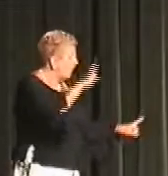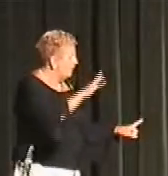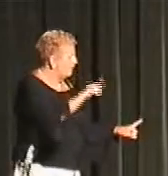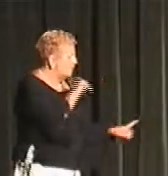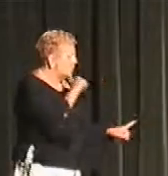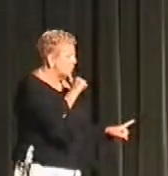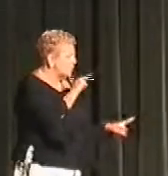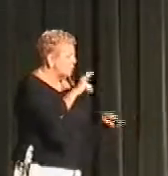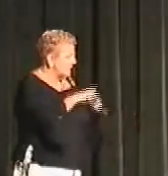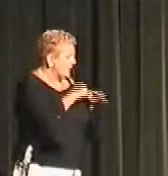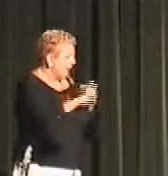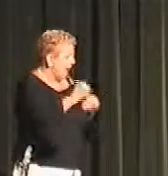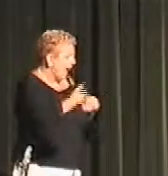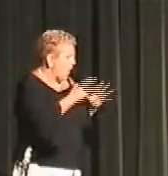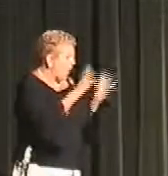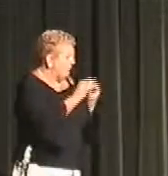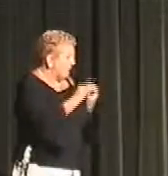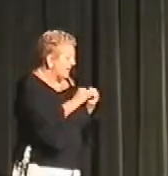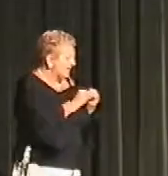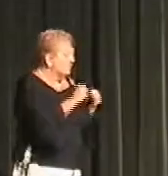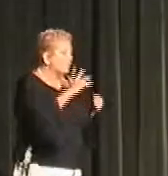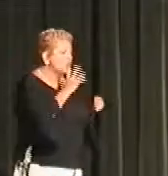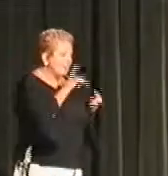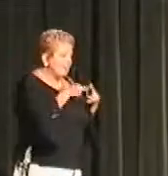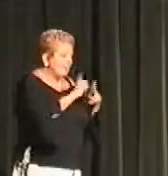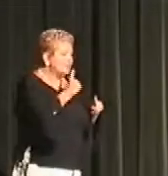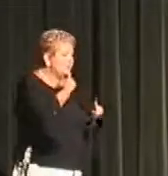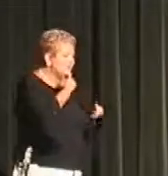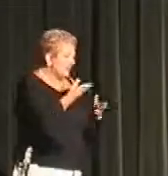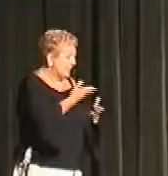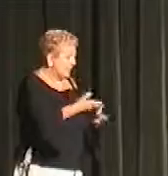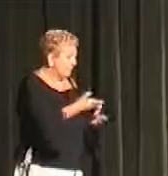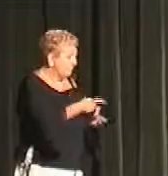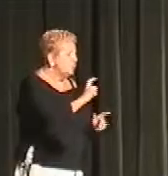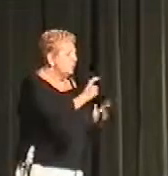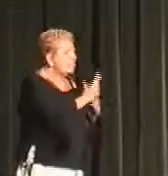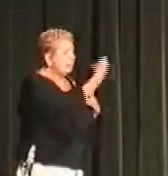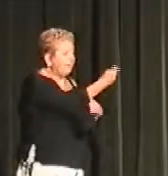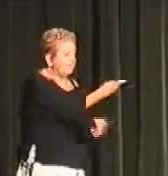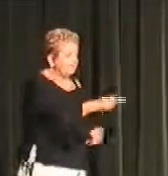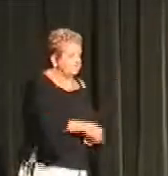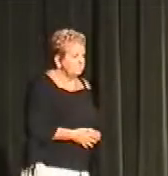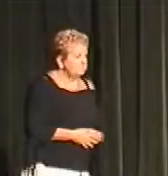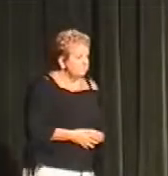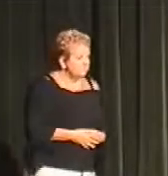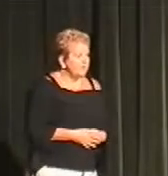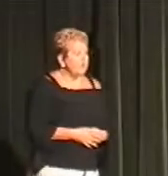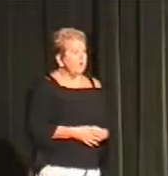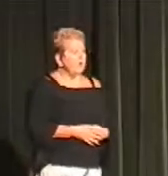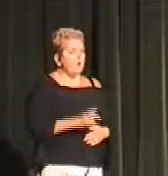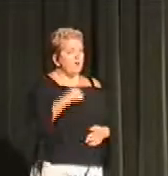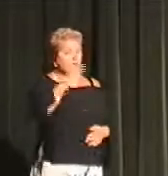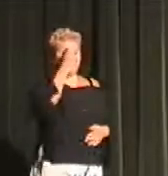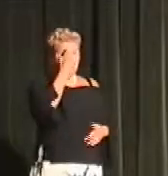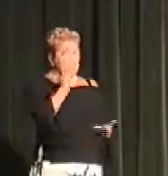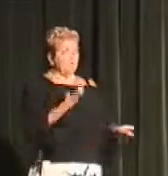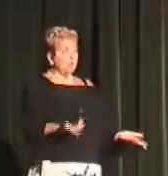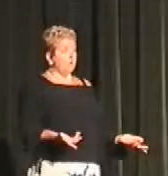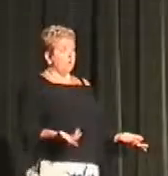serious things. And they told me if I came back, they'd get together and ask me to leave. And I just thought, AA didn't want me either. I didn't